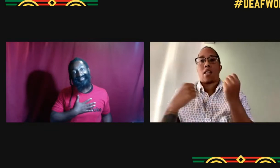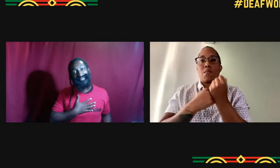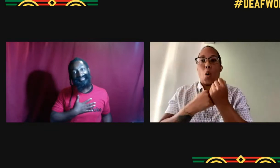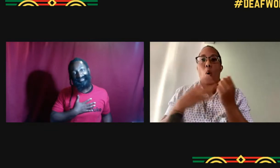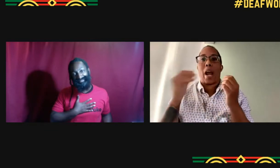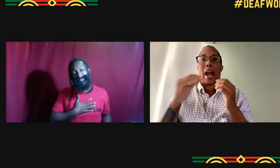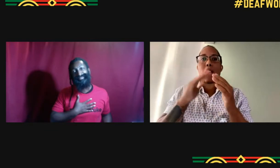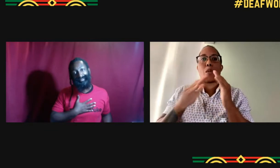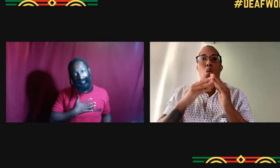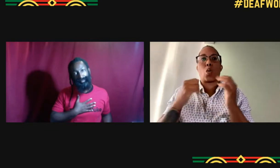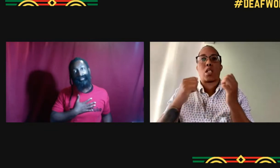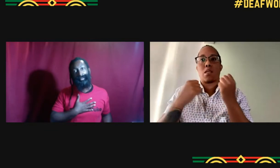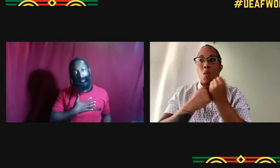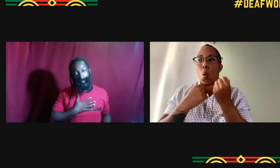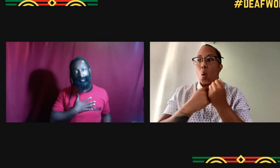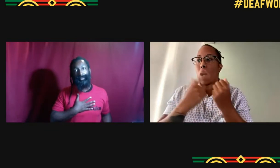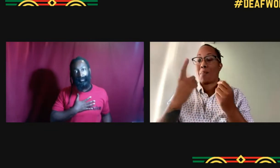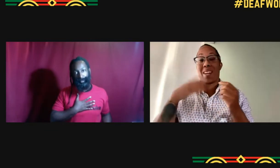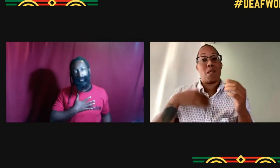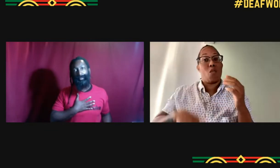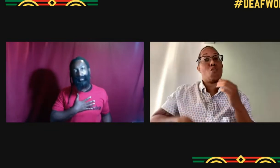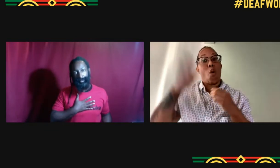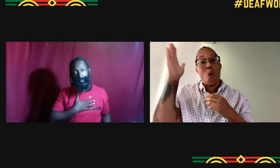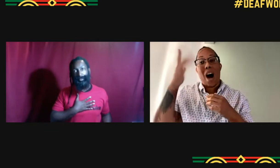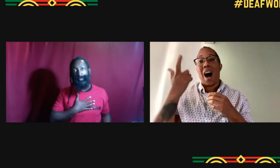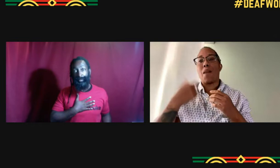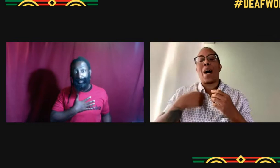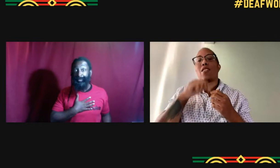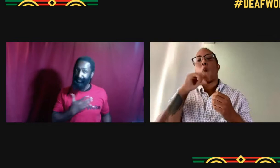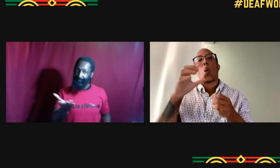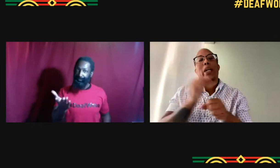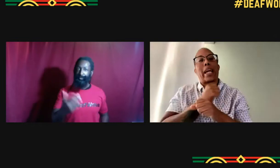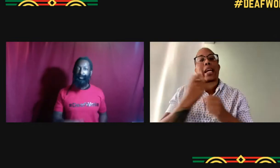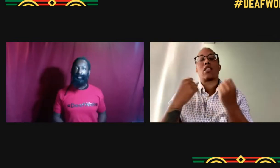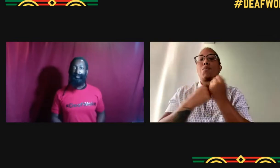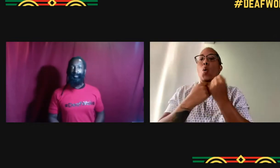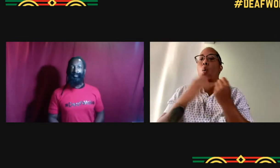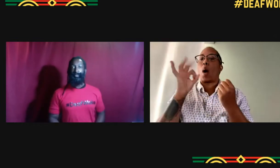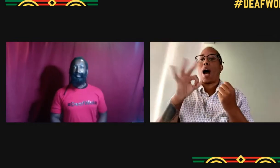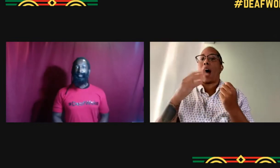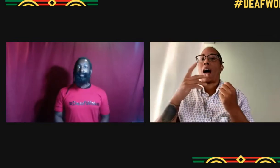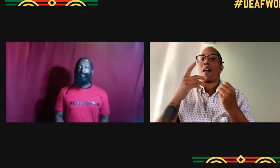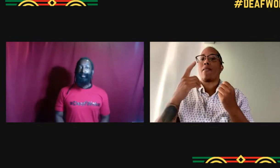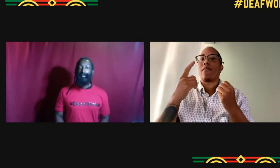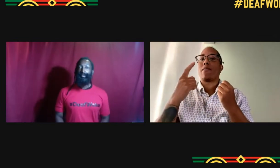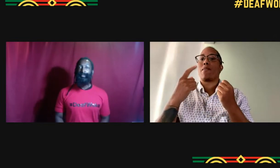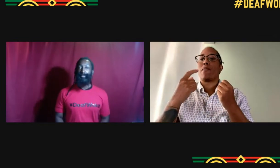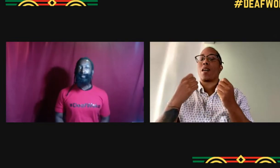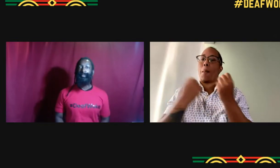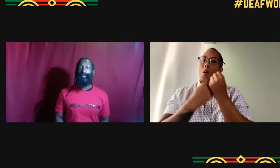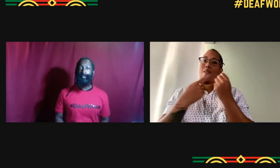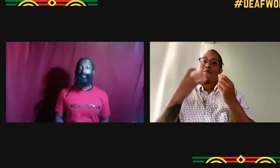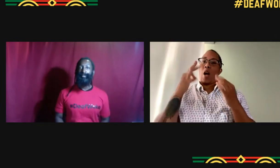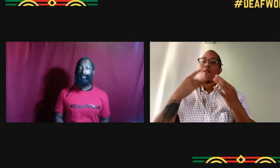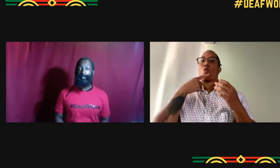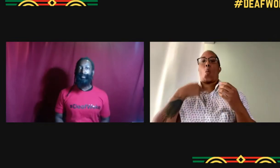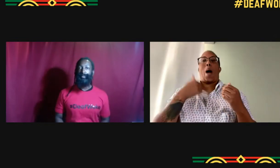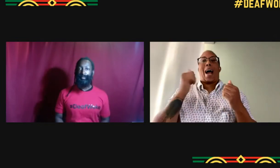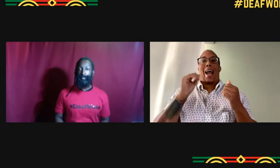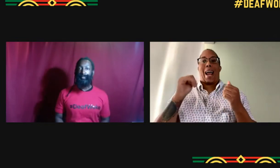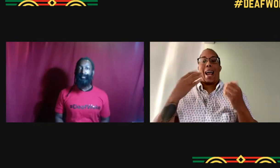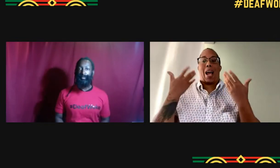I never had received that kind of love and community support before. You know, growing up, I didn't get support